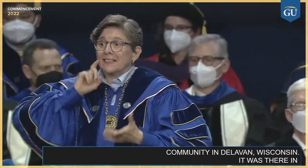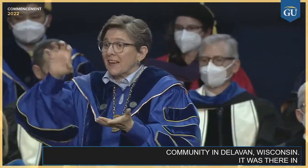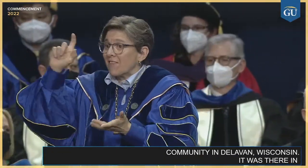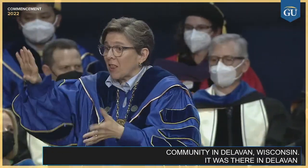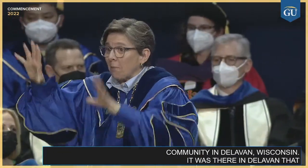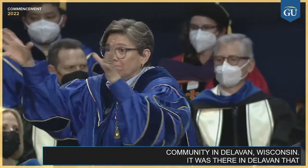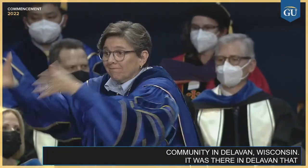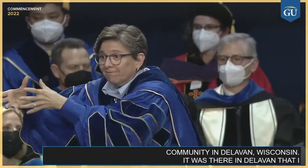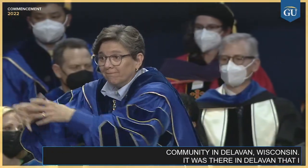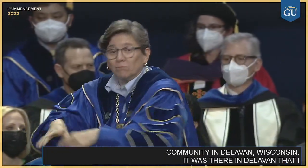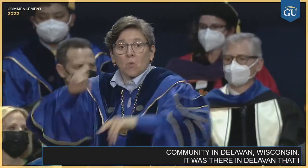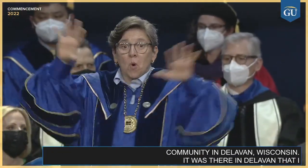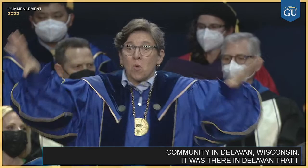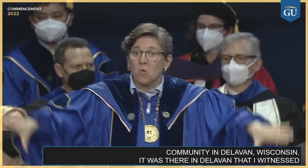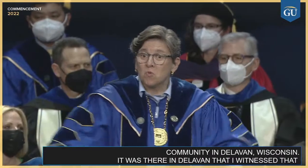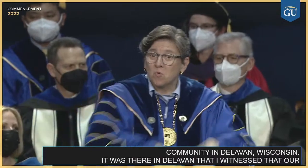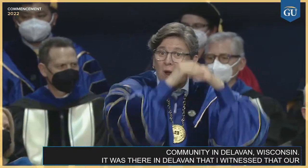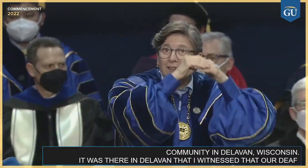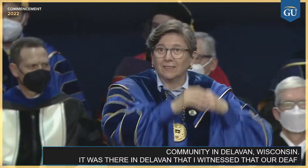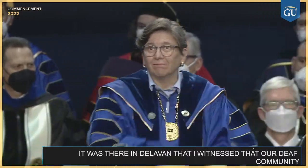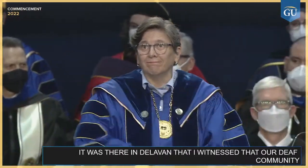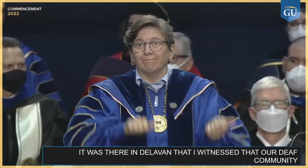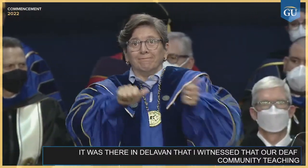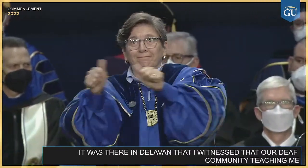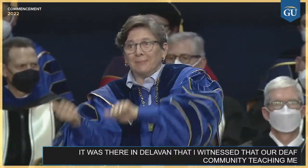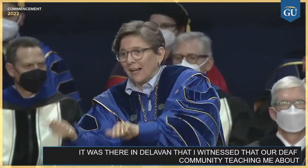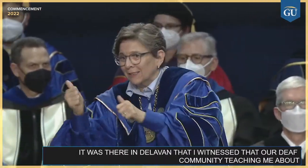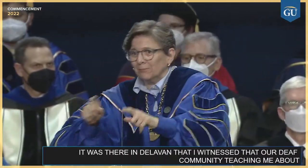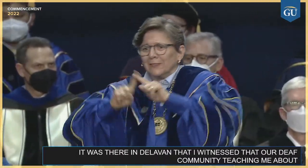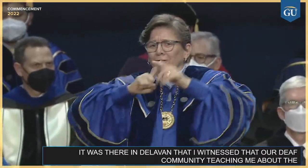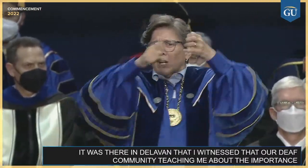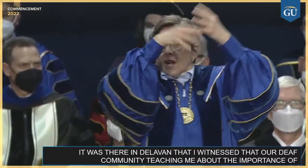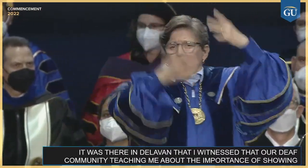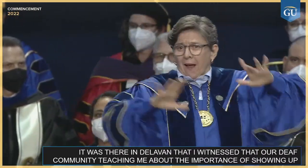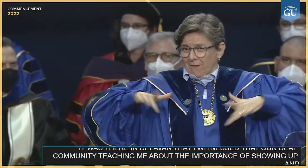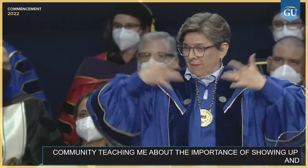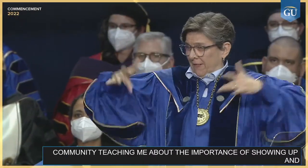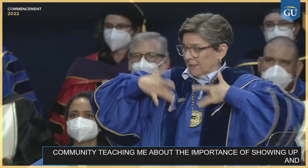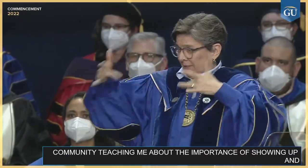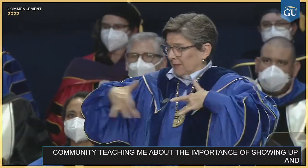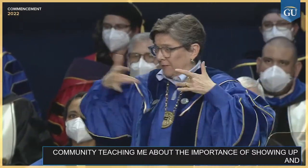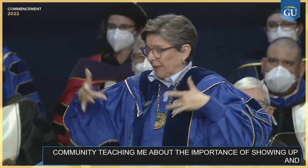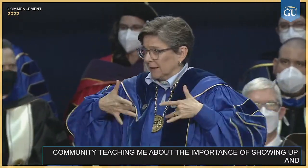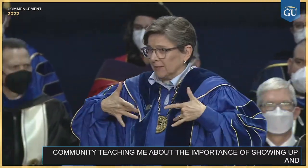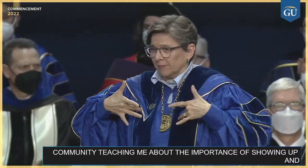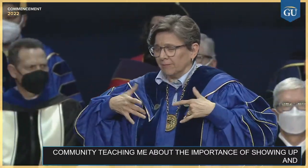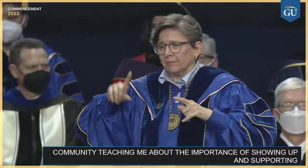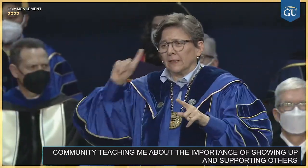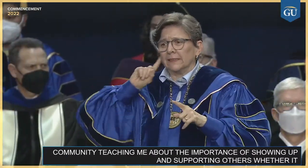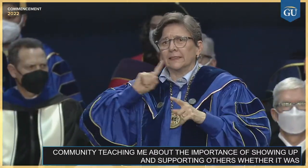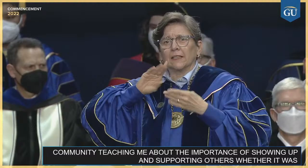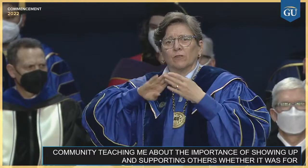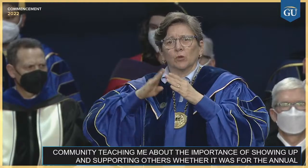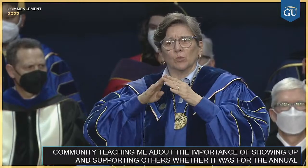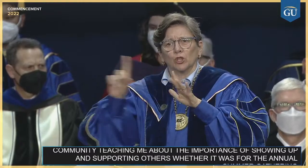up and supporting others, whether it was for the annual summer gathering, the Deaf Club, or any other